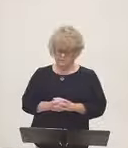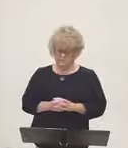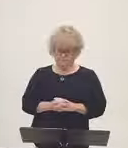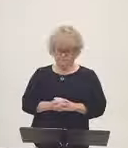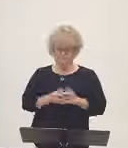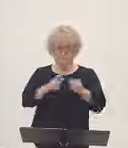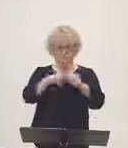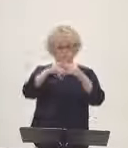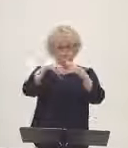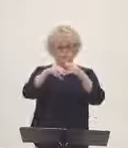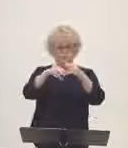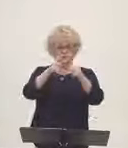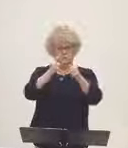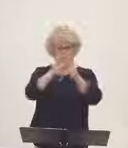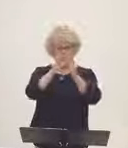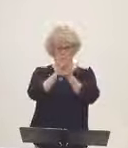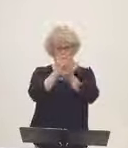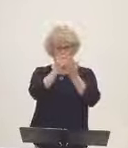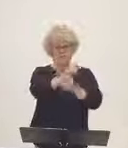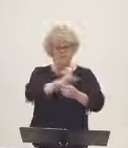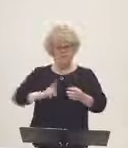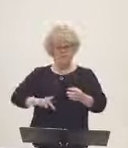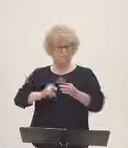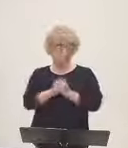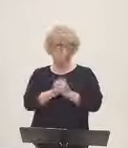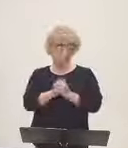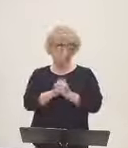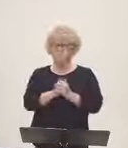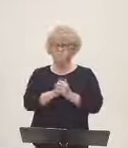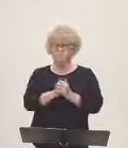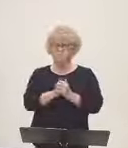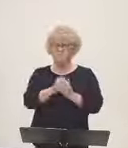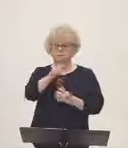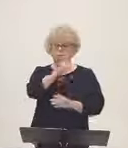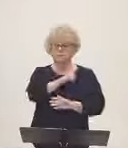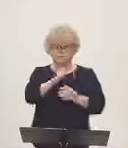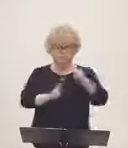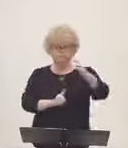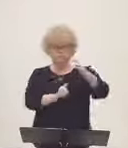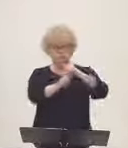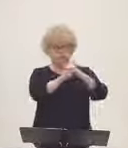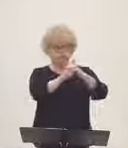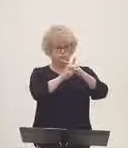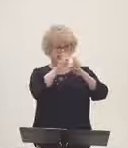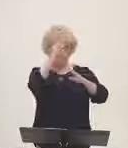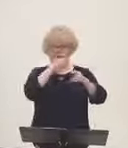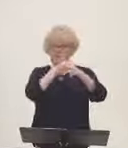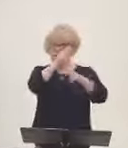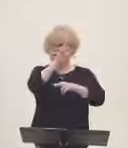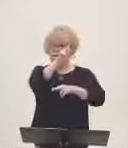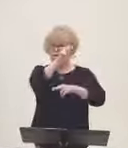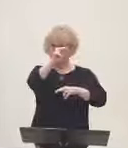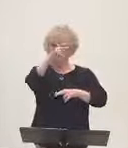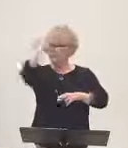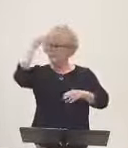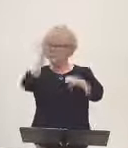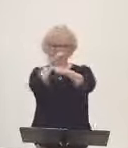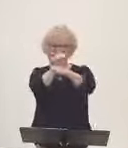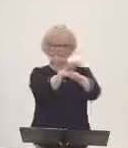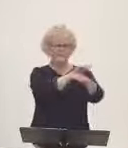A reading from the first book of Kings. The Lord appeared to Solomon in a dream at